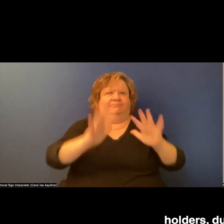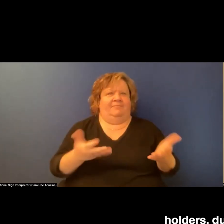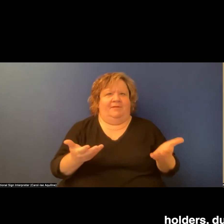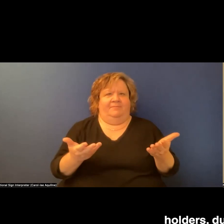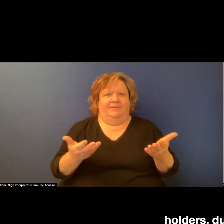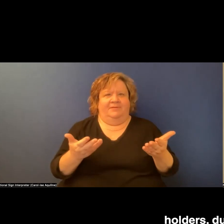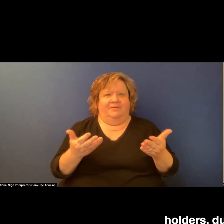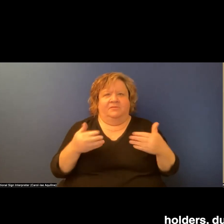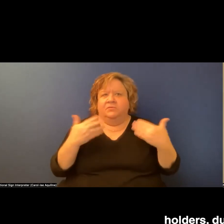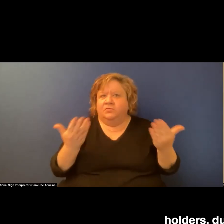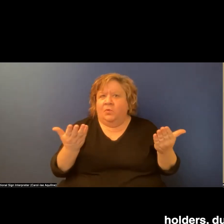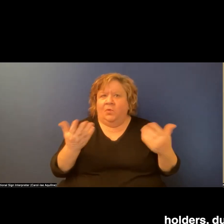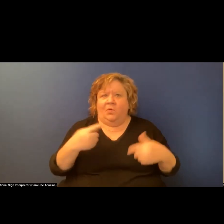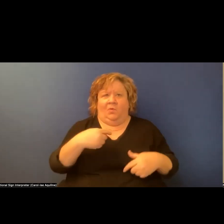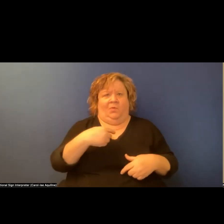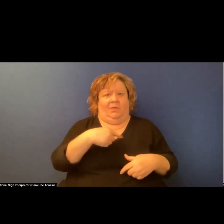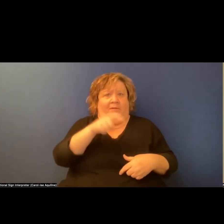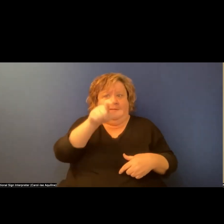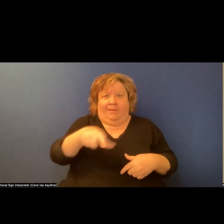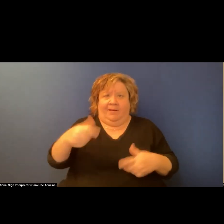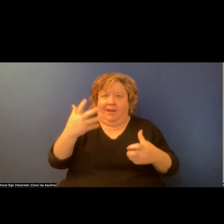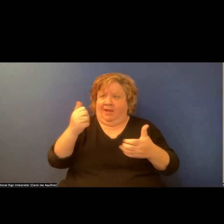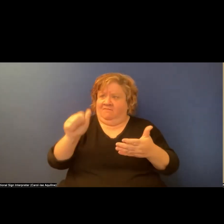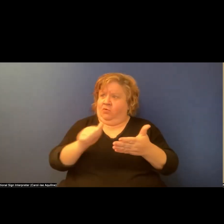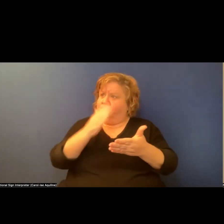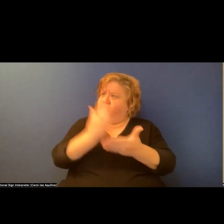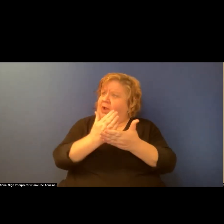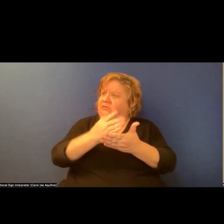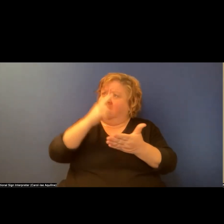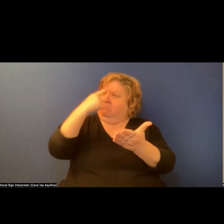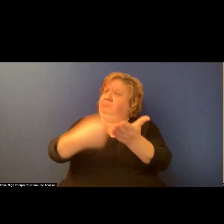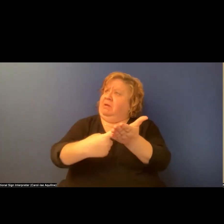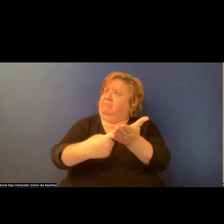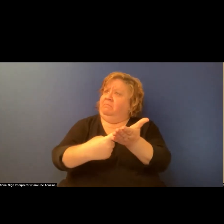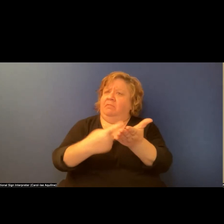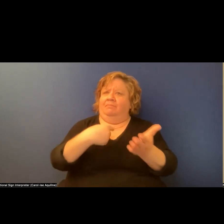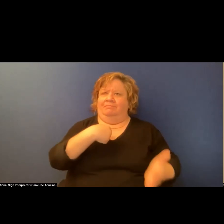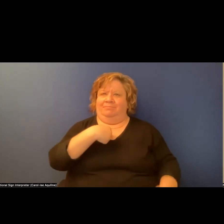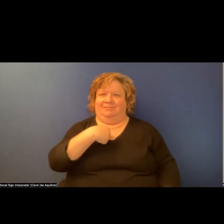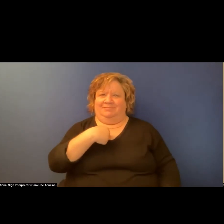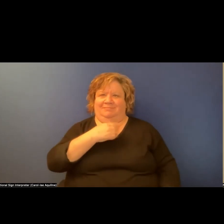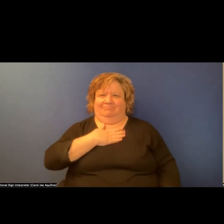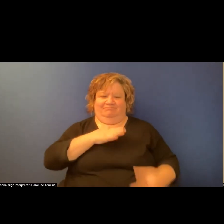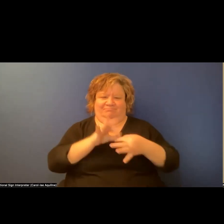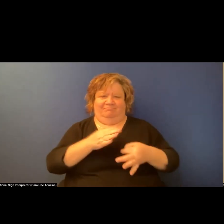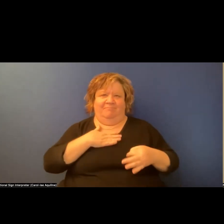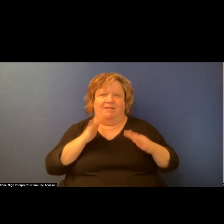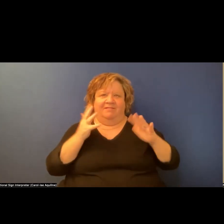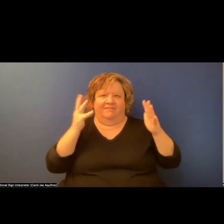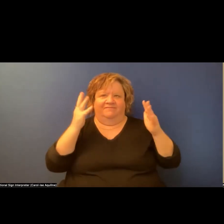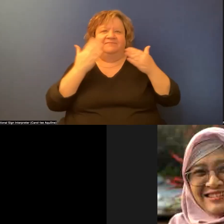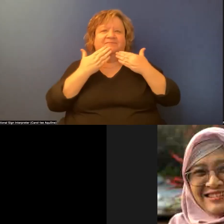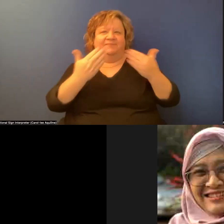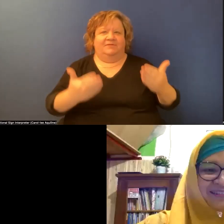duty bearers, and other development partners. Thank you. Thank you so much, Pratima.